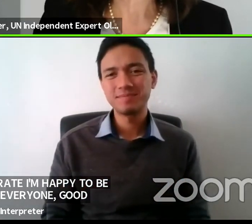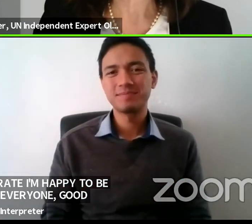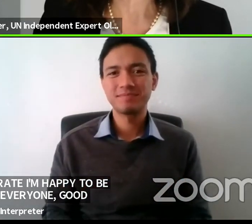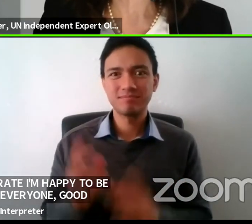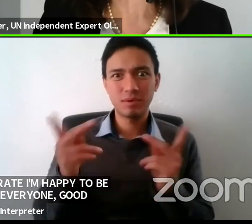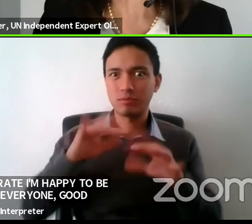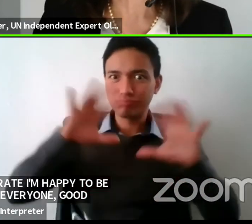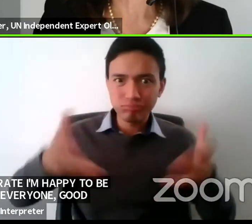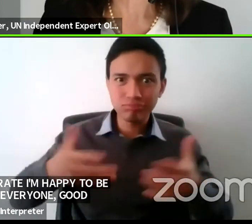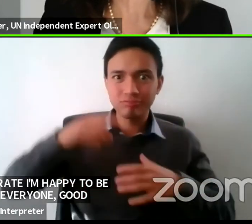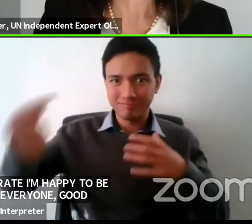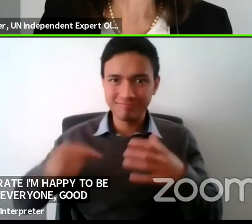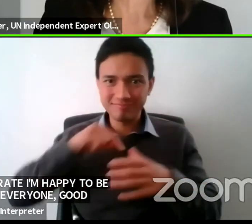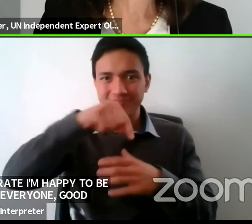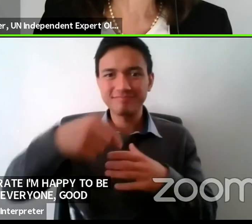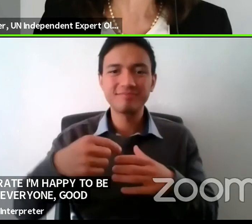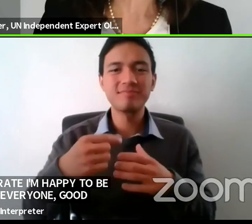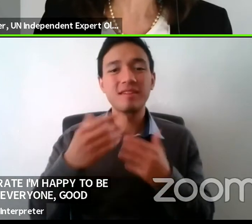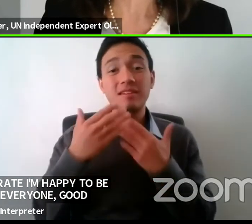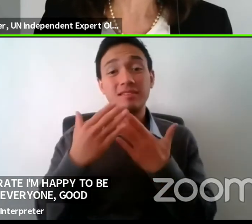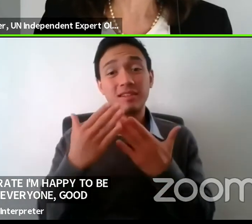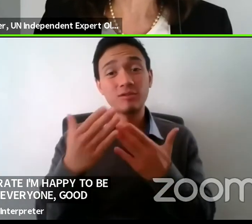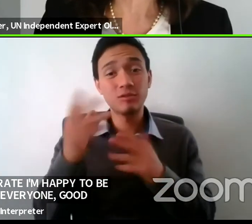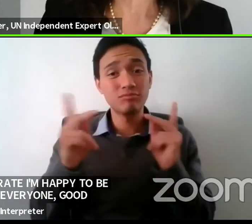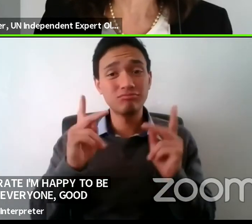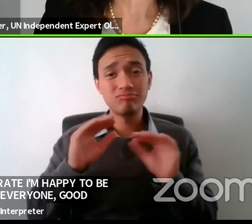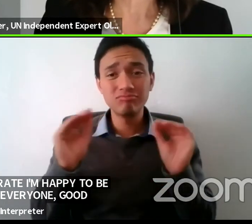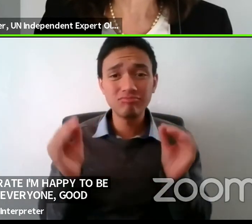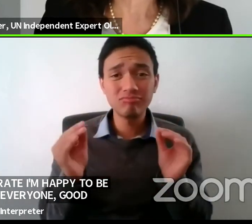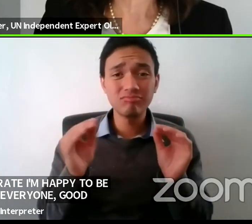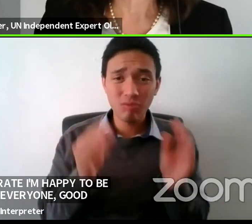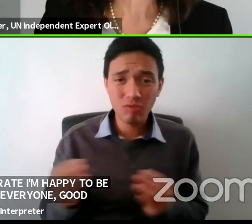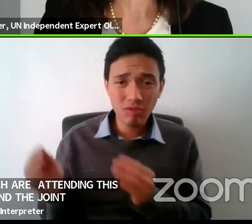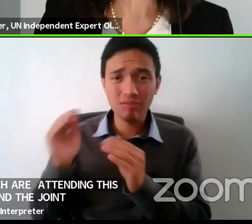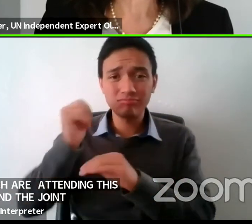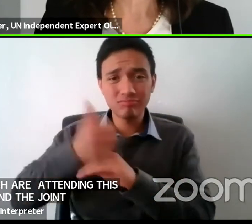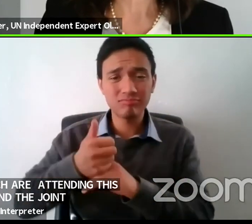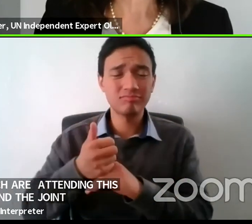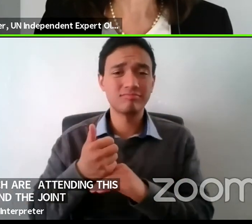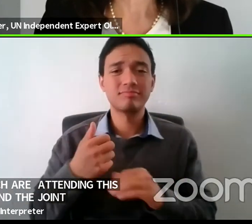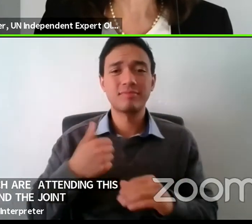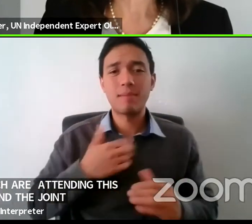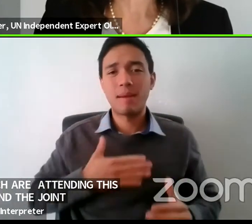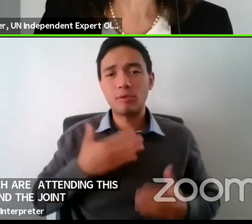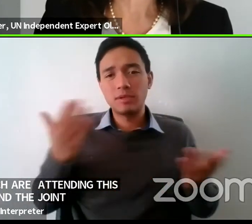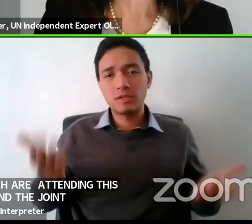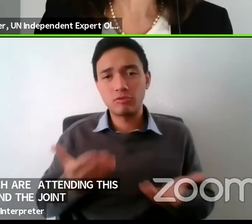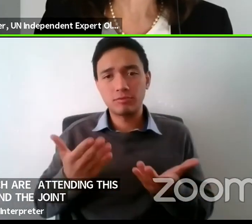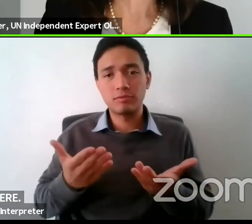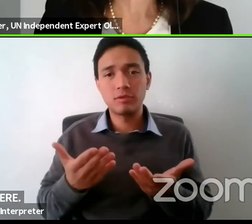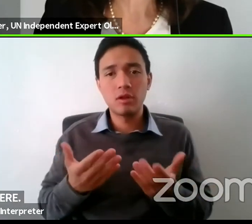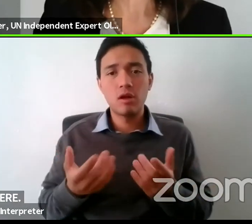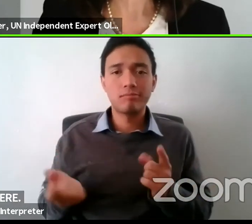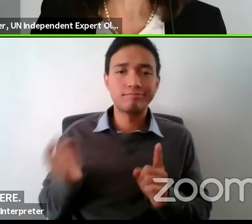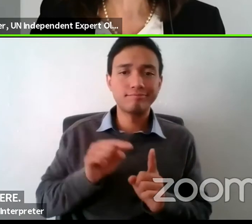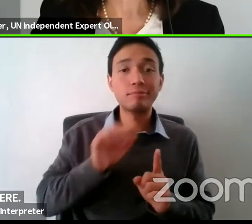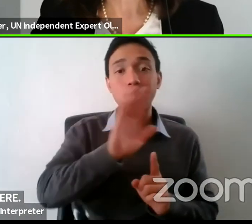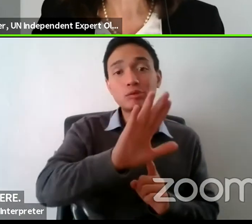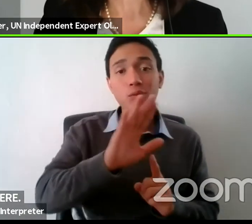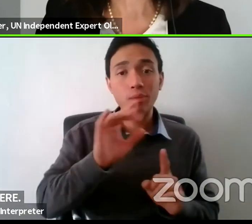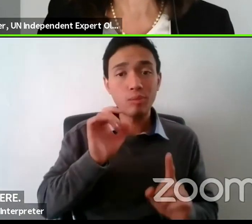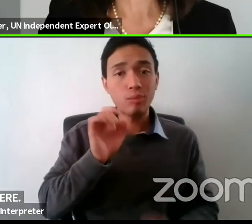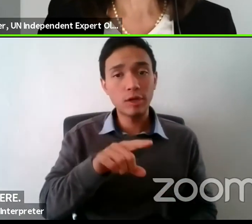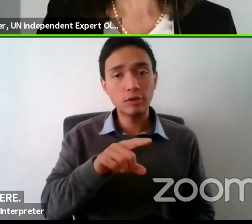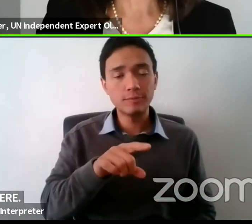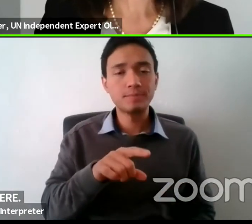And thank you to the organizers and this joint event. I'm really happy to be here. And coming back to your question, I think we